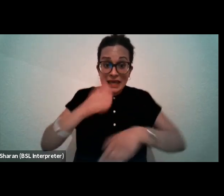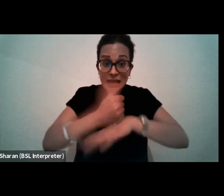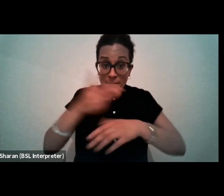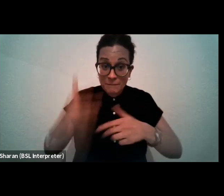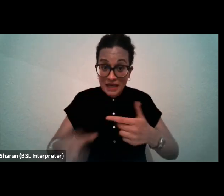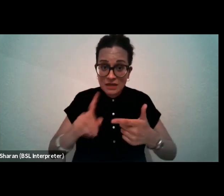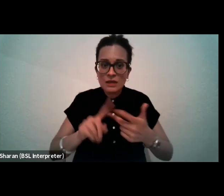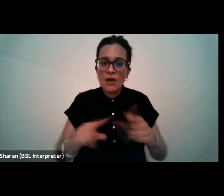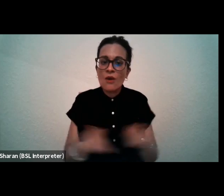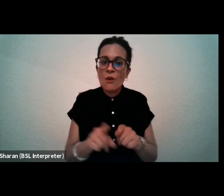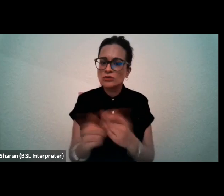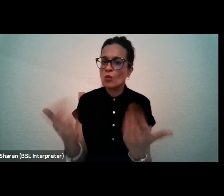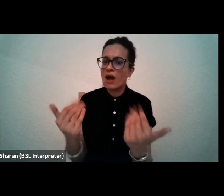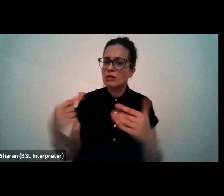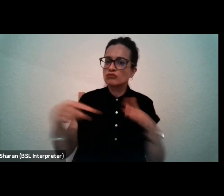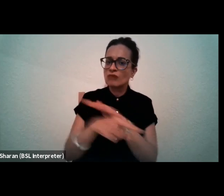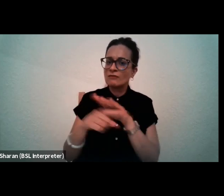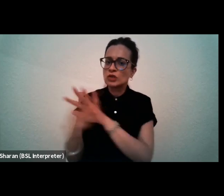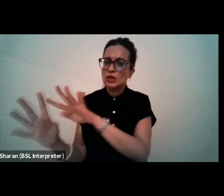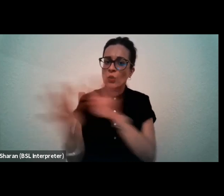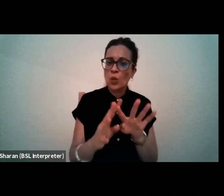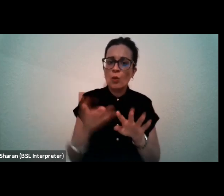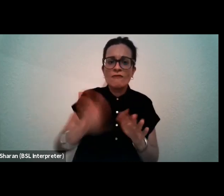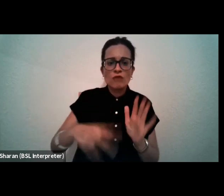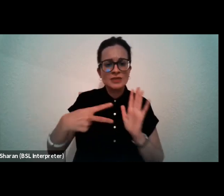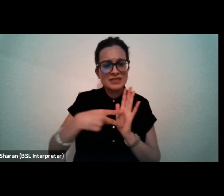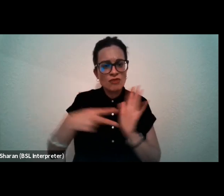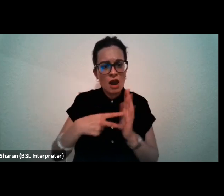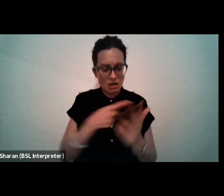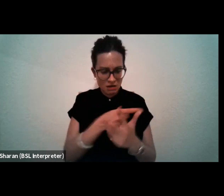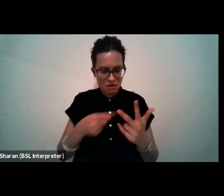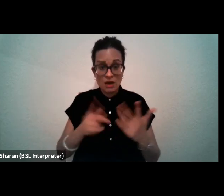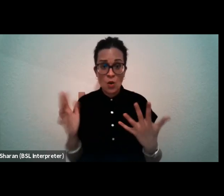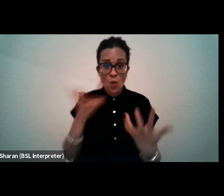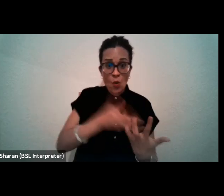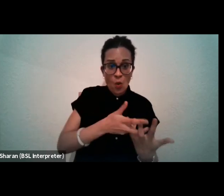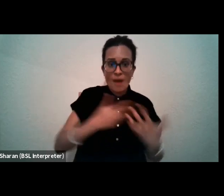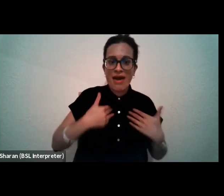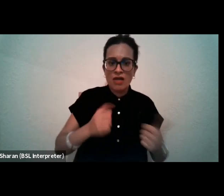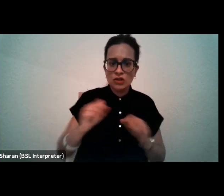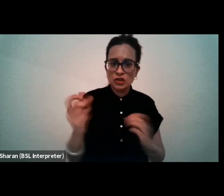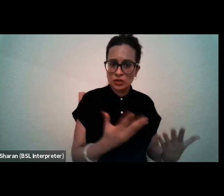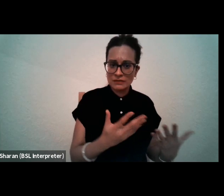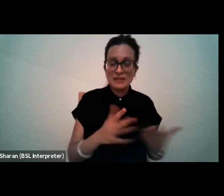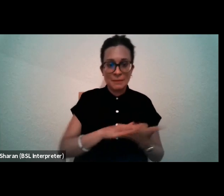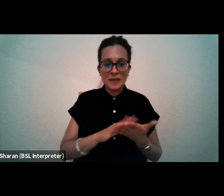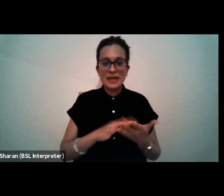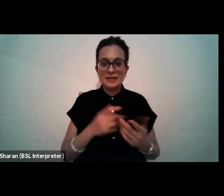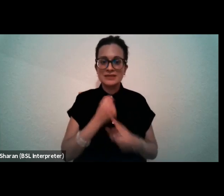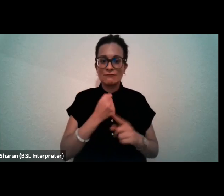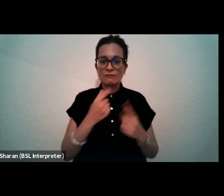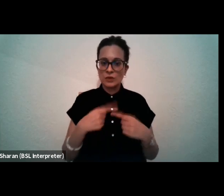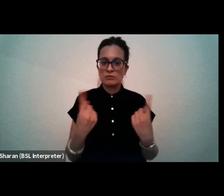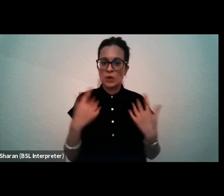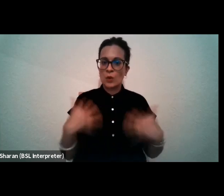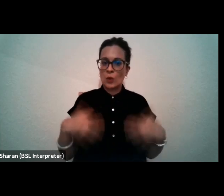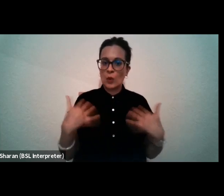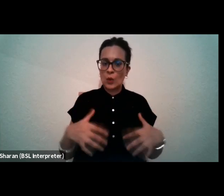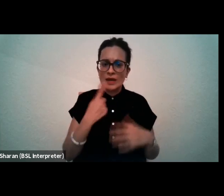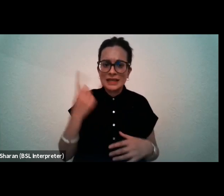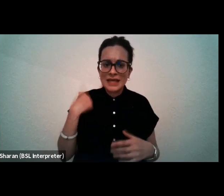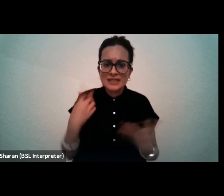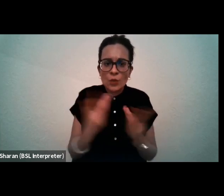they welcomed refugees from Syria, and that was built into their health service, and it made a difference. And we've seen yesterday with